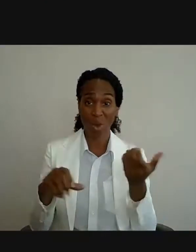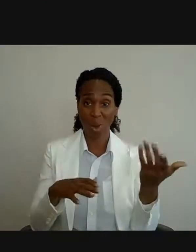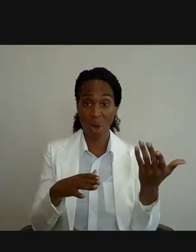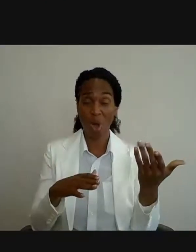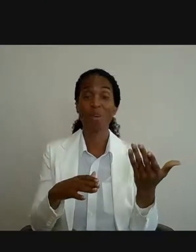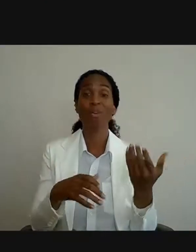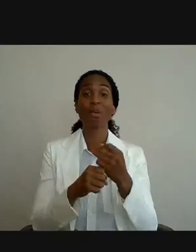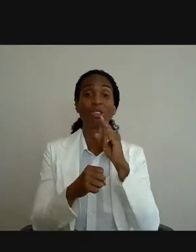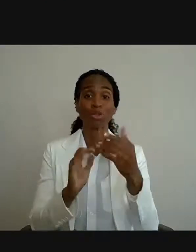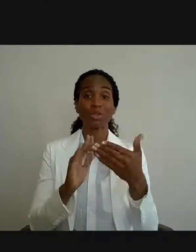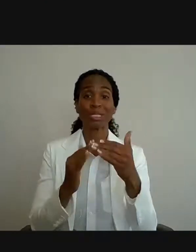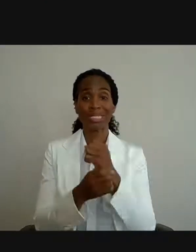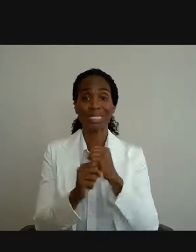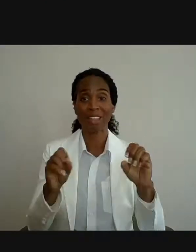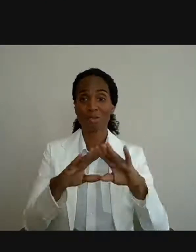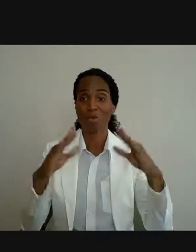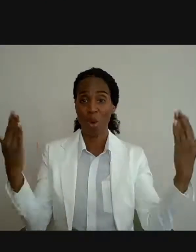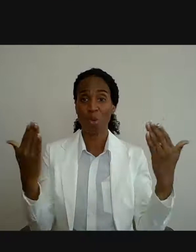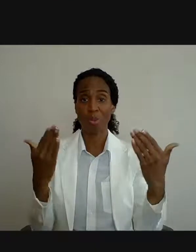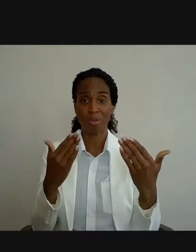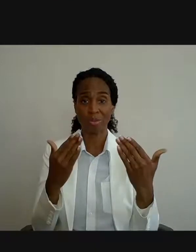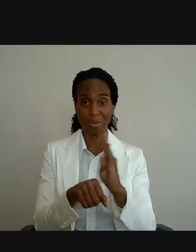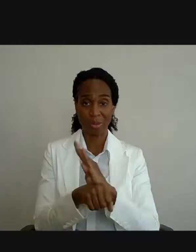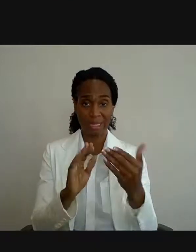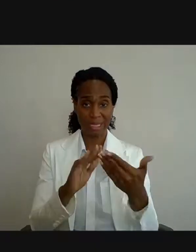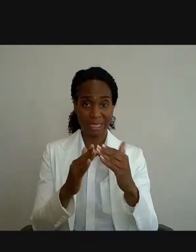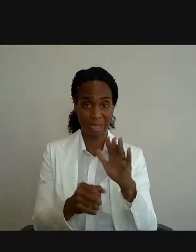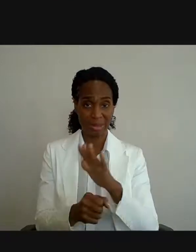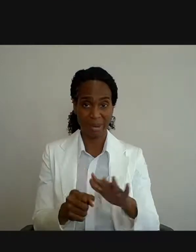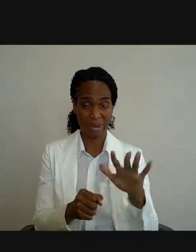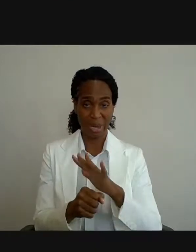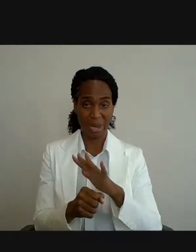safe, open for business, particularly the downtown area.